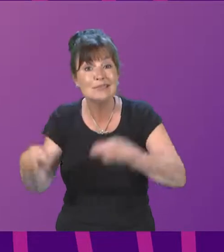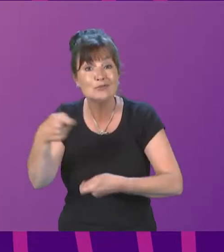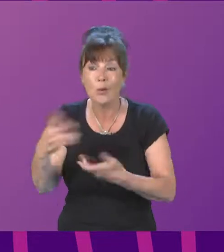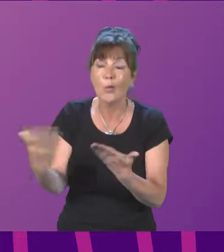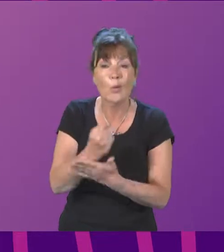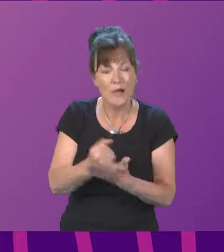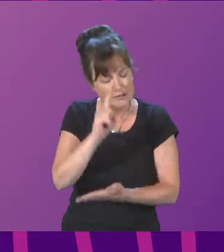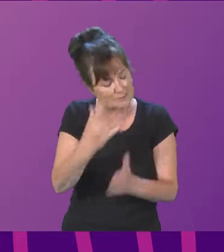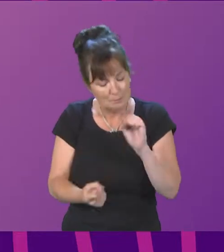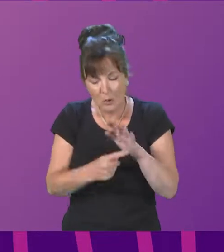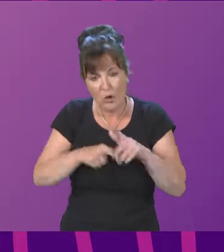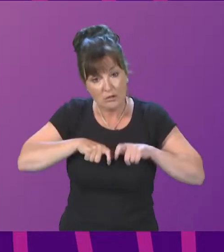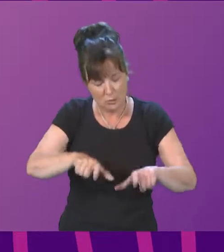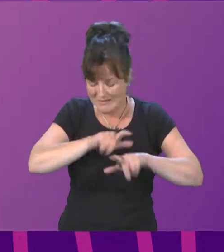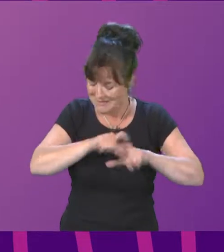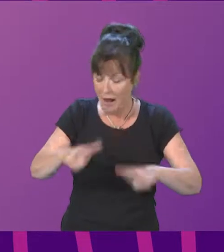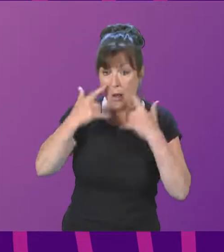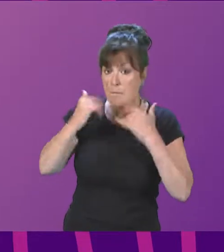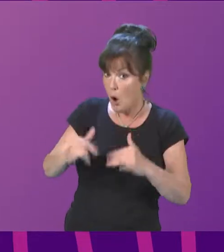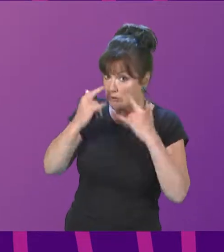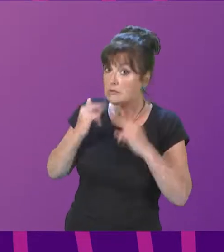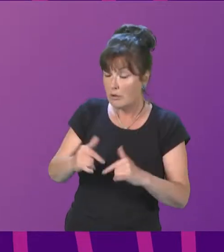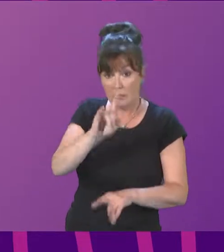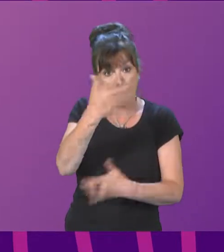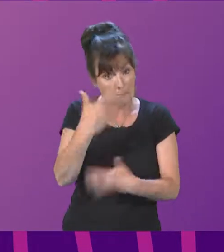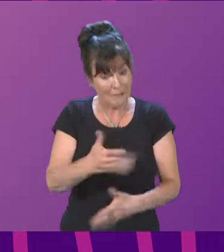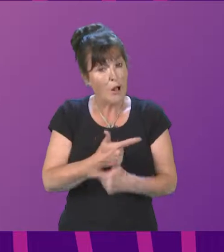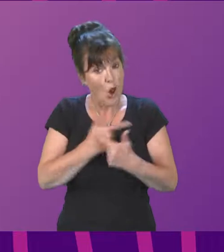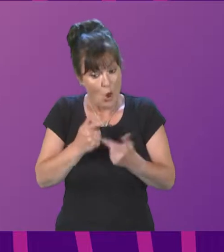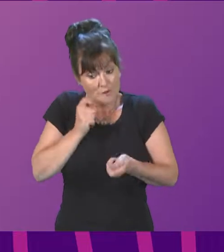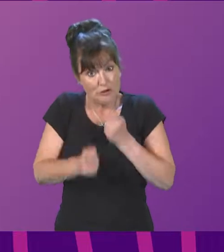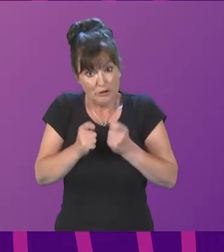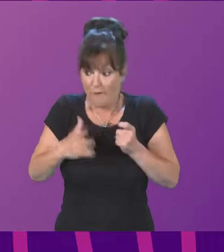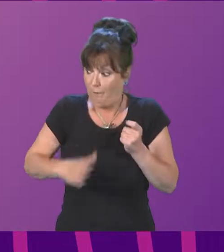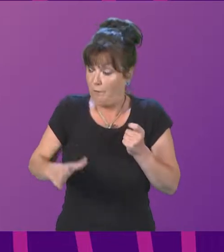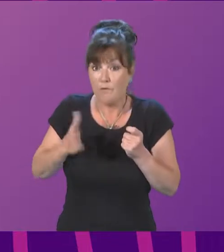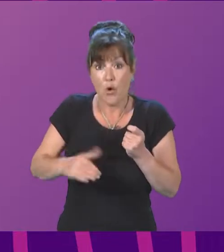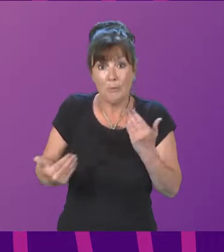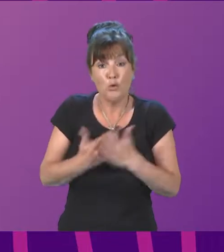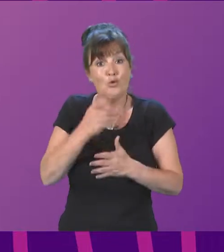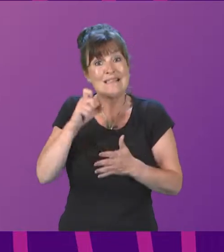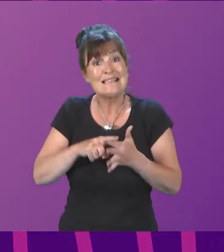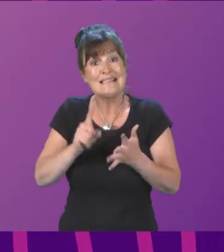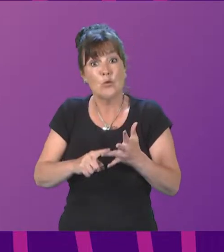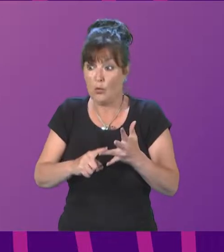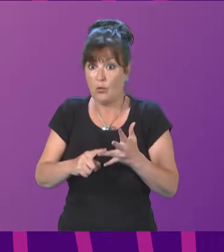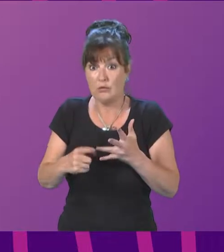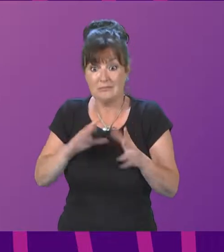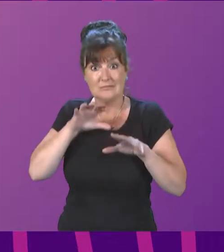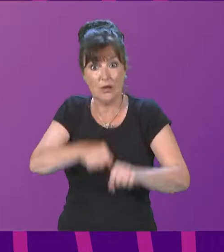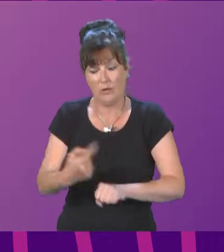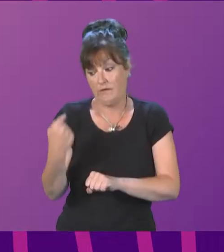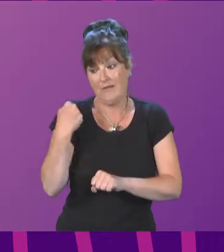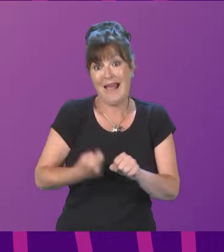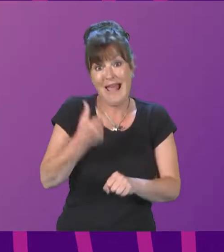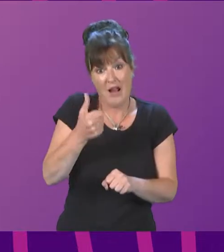to monitor progress closely. There are a lot of changes being put in place since the new Chief Executive was appointed earlier this year and we can now see